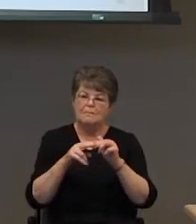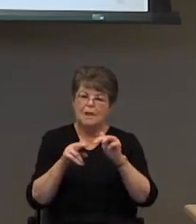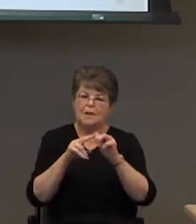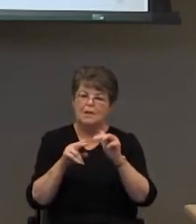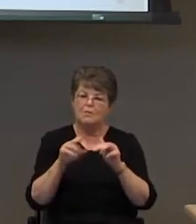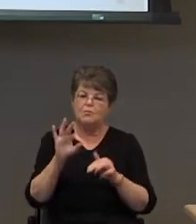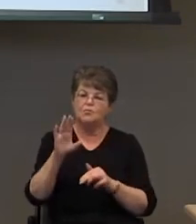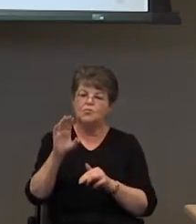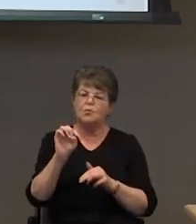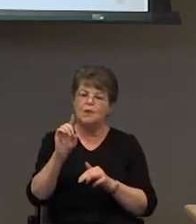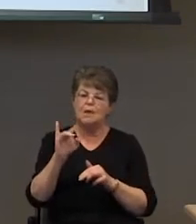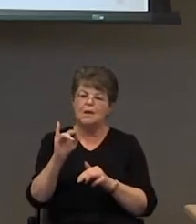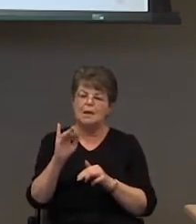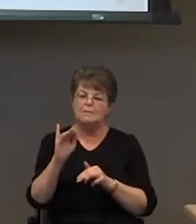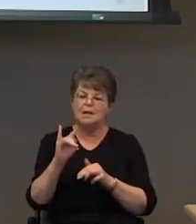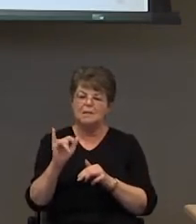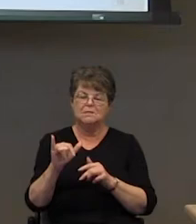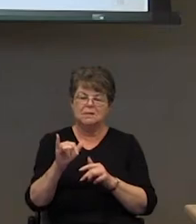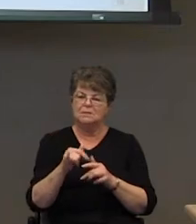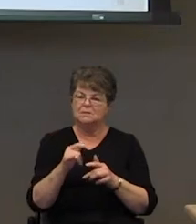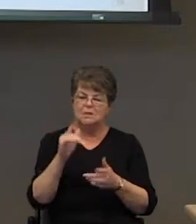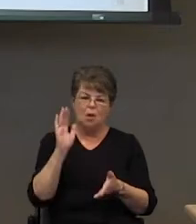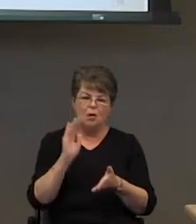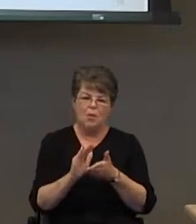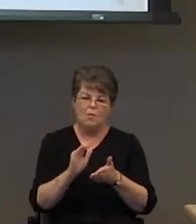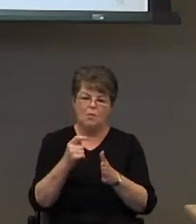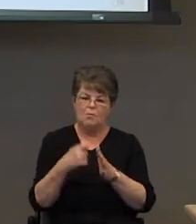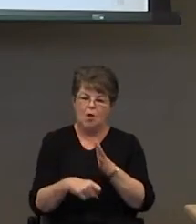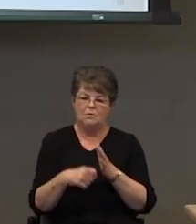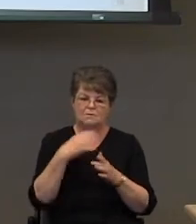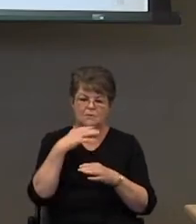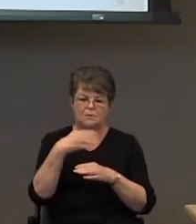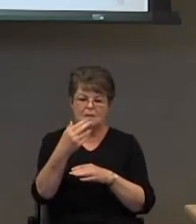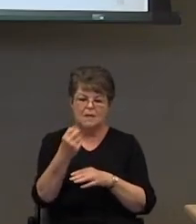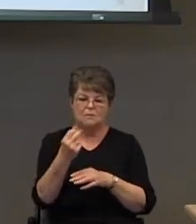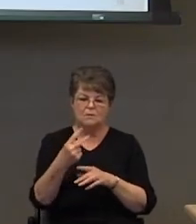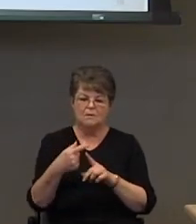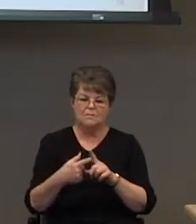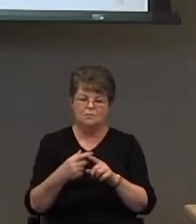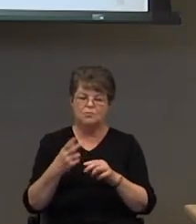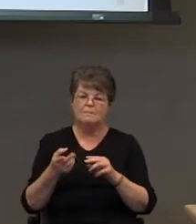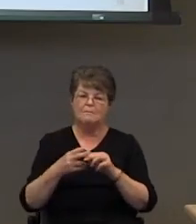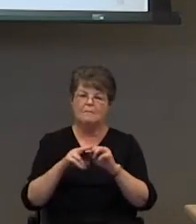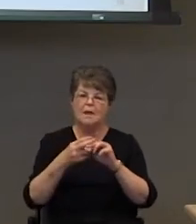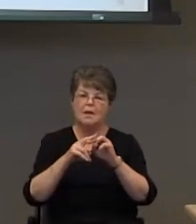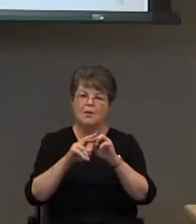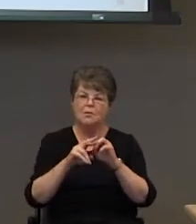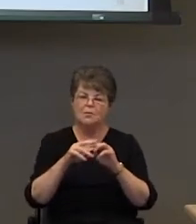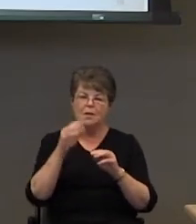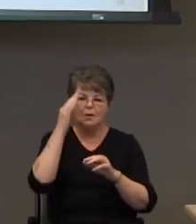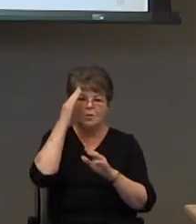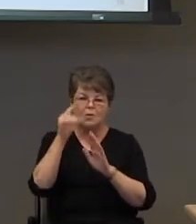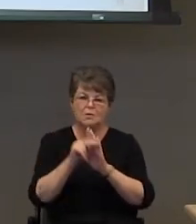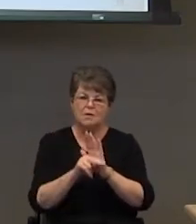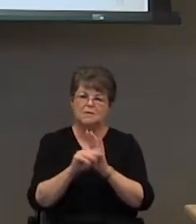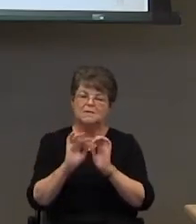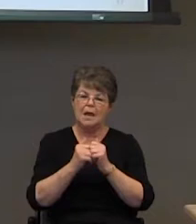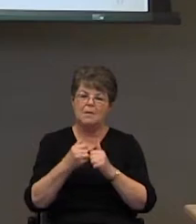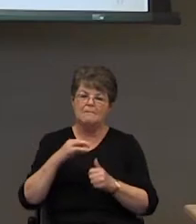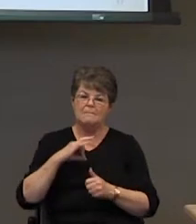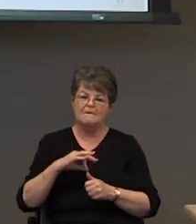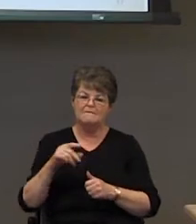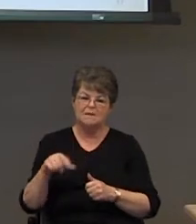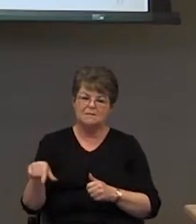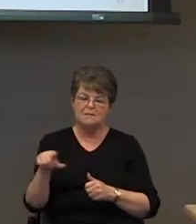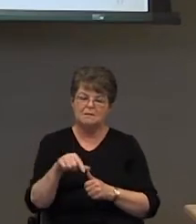These are easily things you can do at very low cost over the next 12 months to help build awareness within your community of what economic development is and how it benefits them.